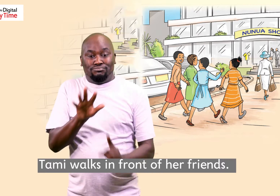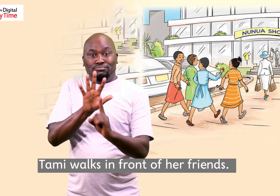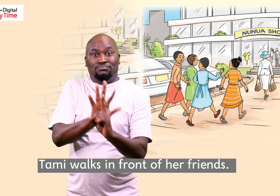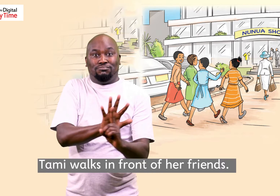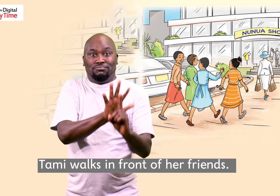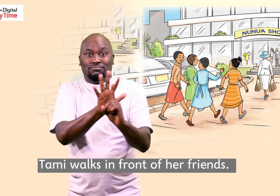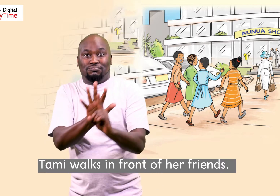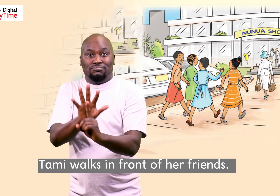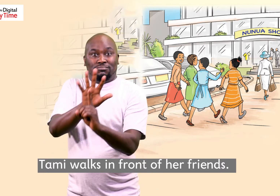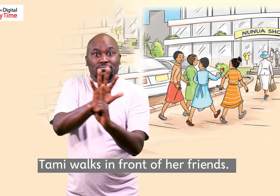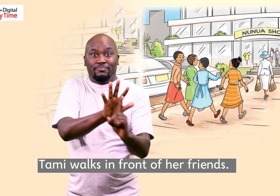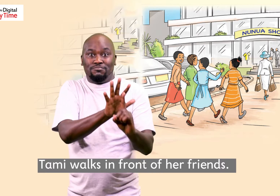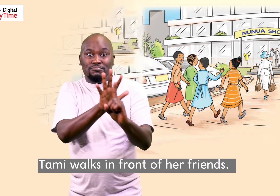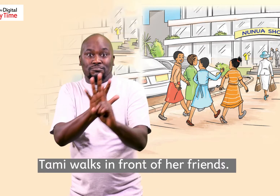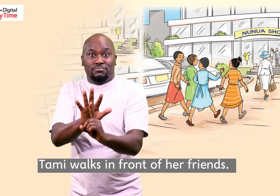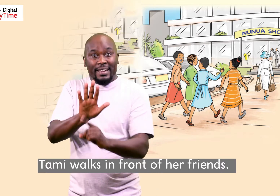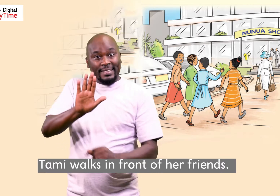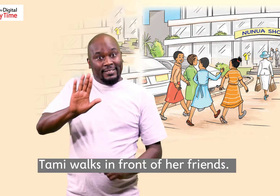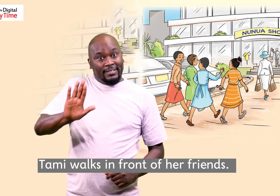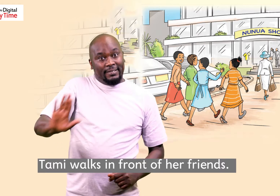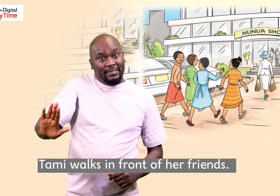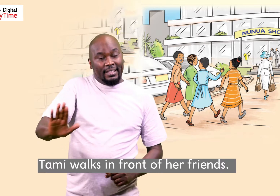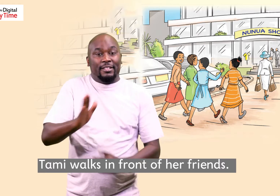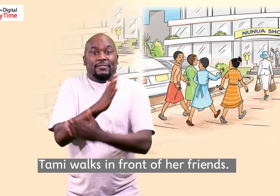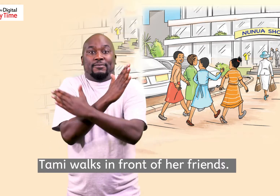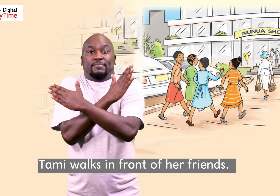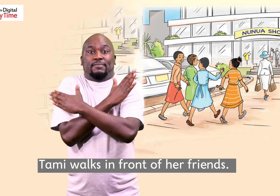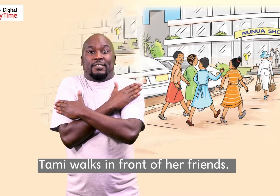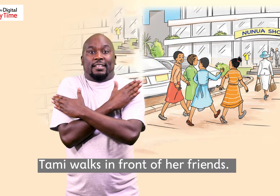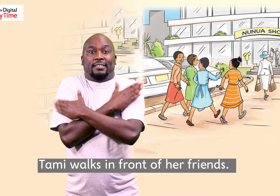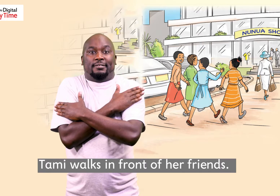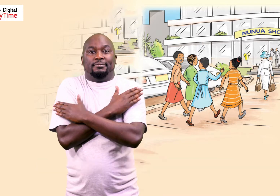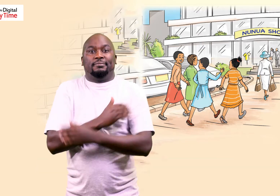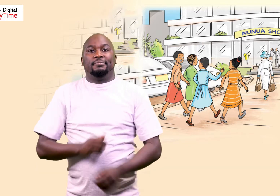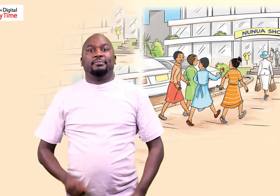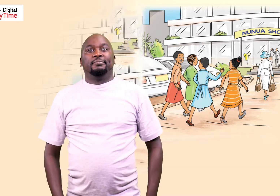Tammy walks in front of her friends.